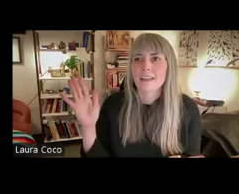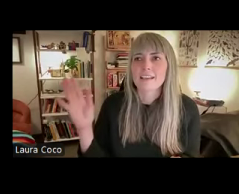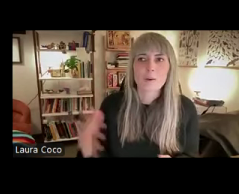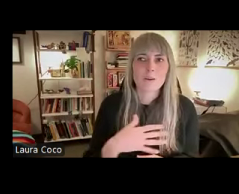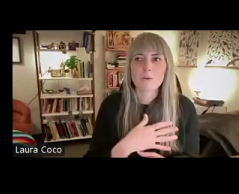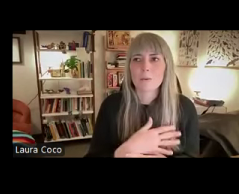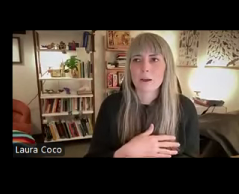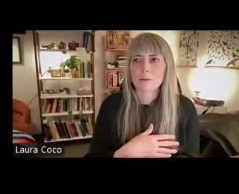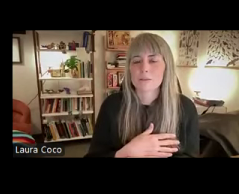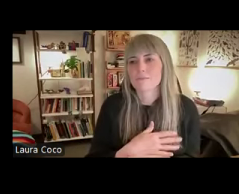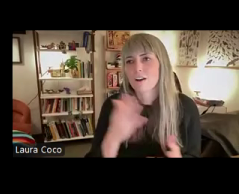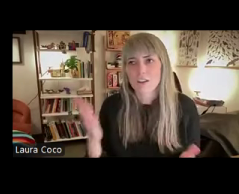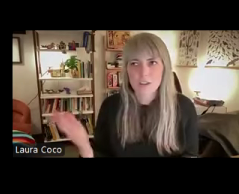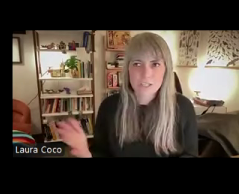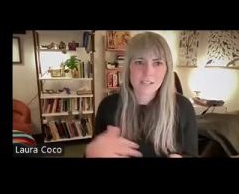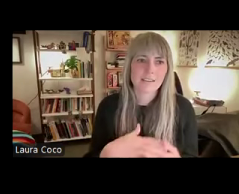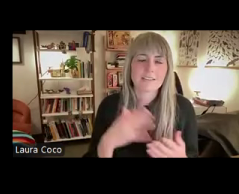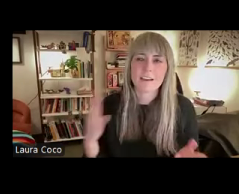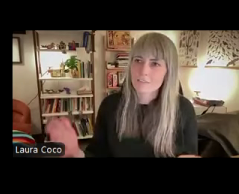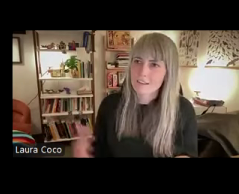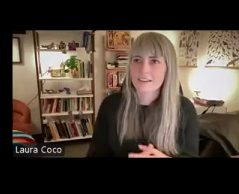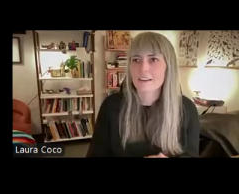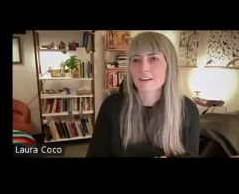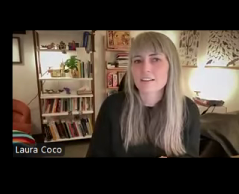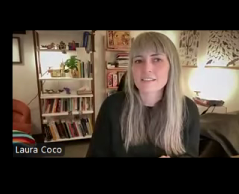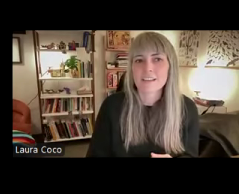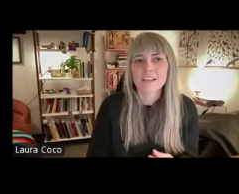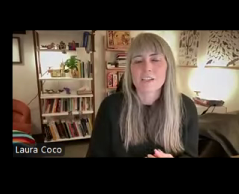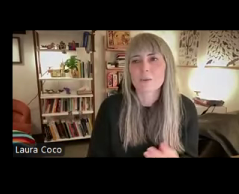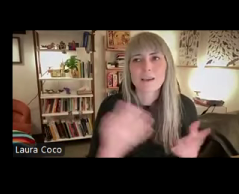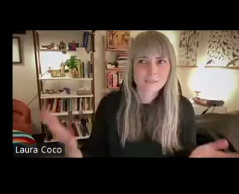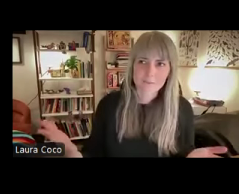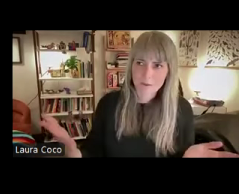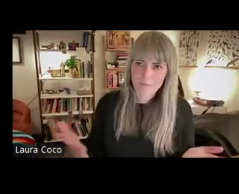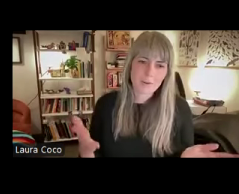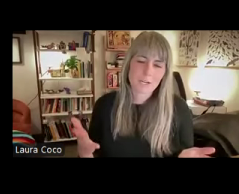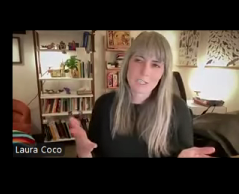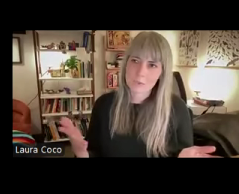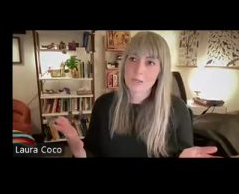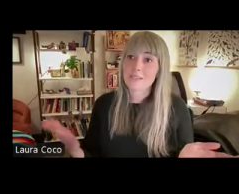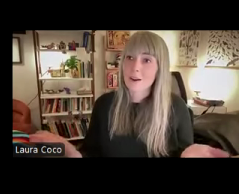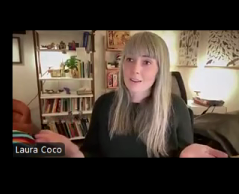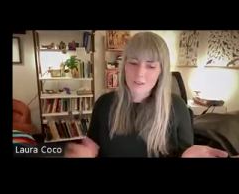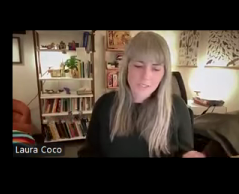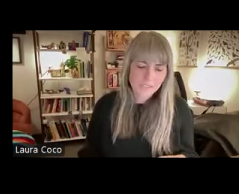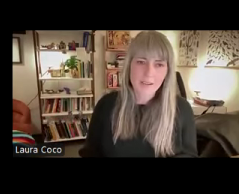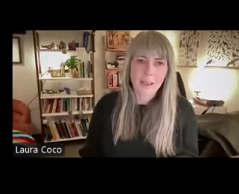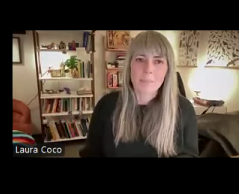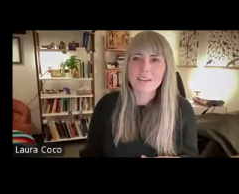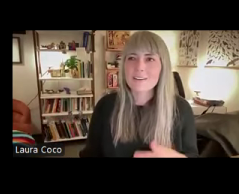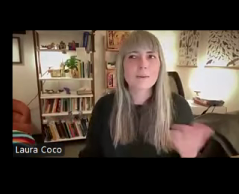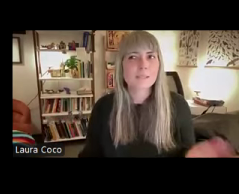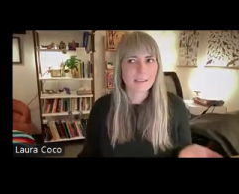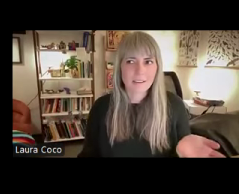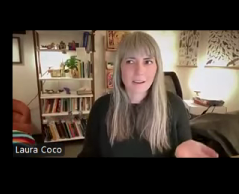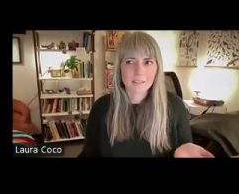yo and crecí that's how I con knew el about lenguaje de señas audiologists and americano deafness todo and el hearing loss. tiempo. Estaba muy So that's involucrada kind con of la my origin sordera, la story as an pérdida auditiva. audiologist. Así But I